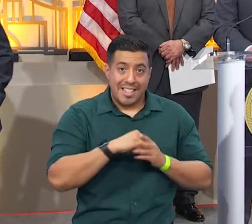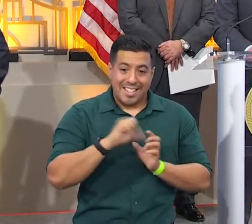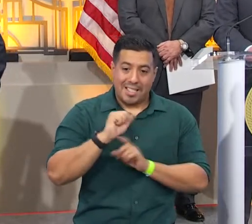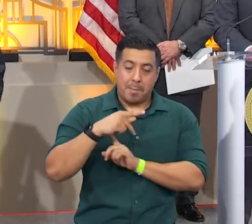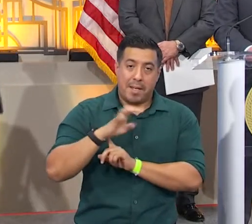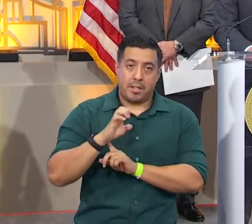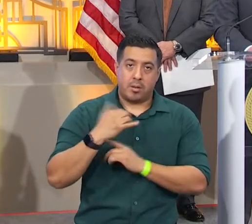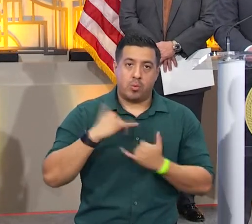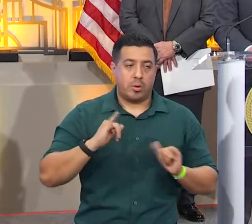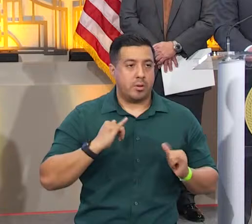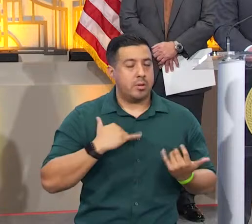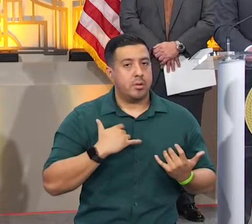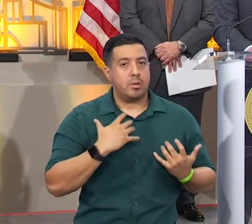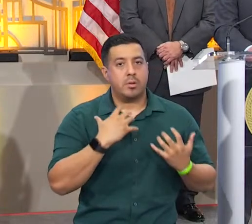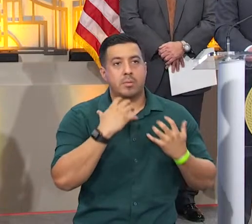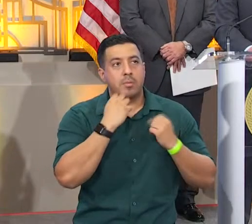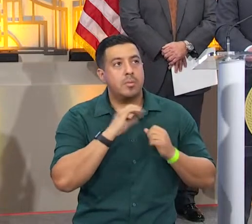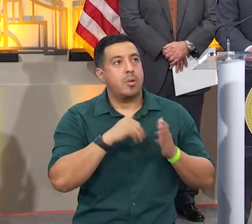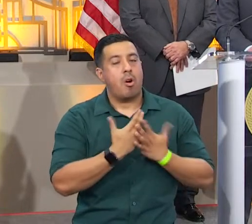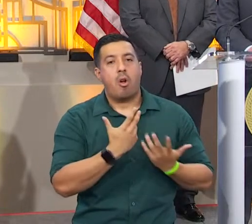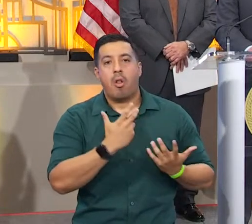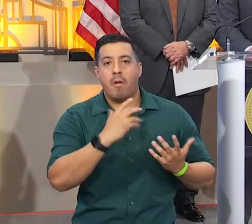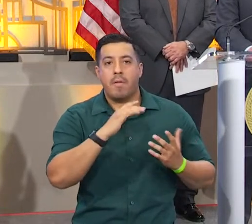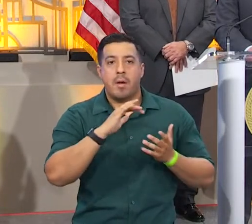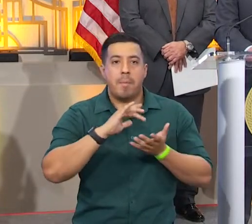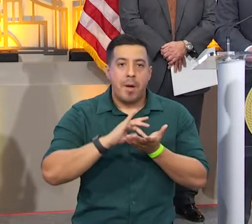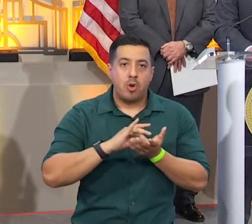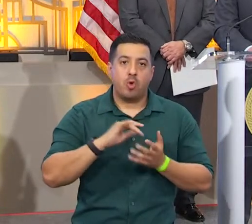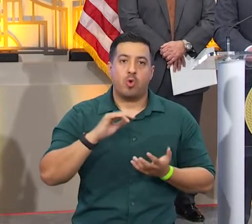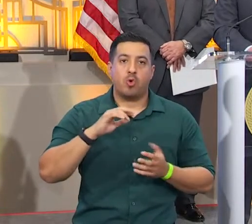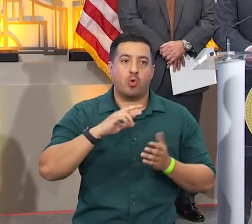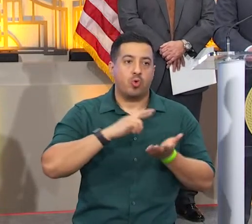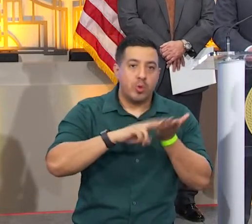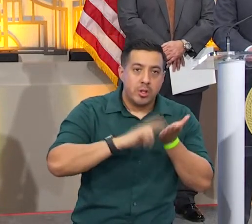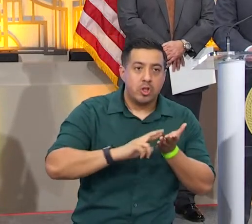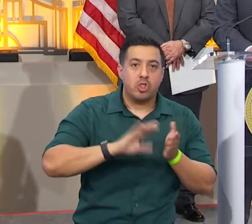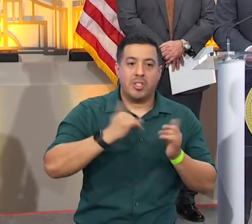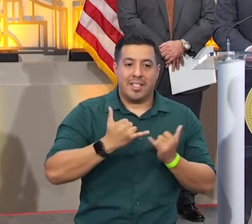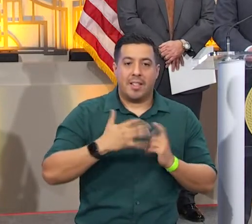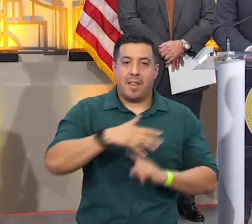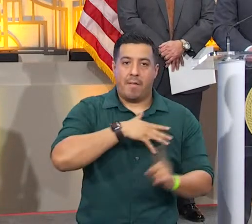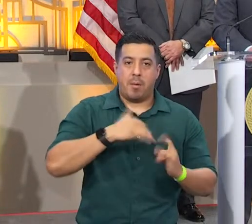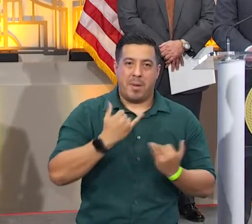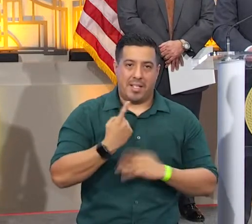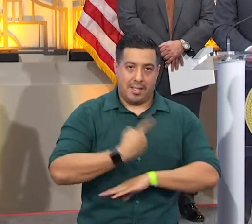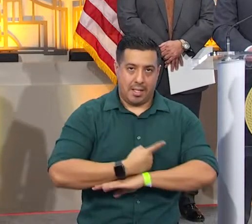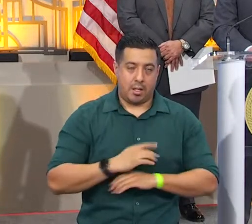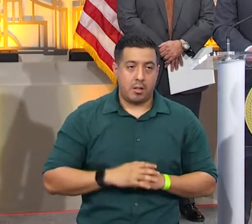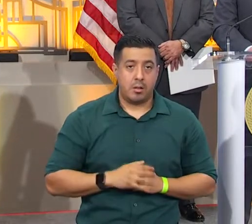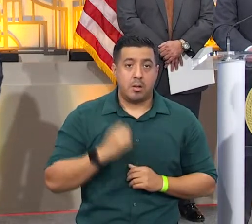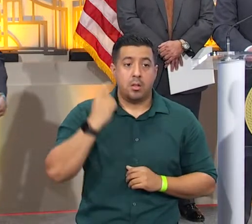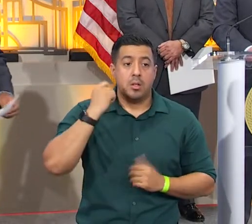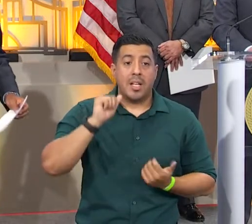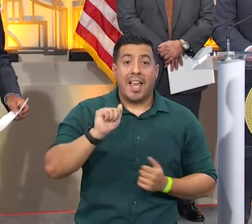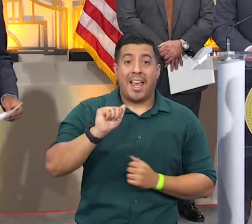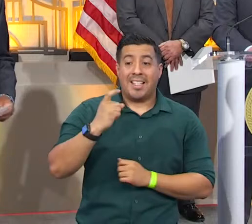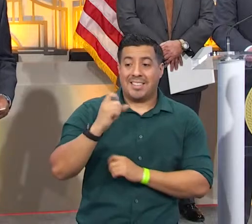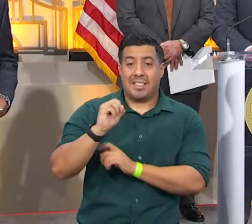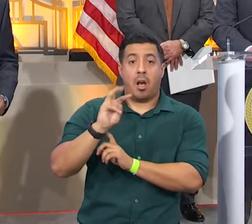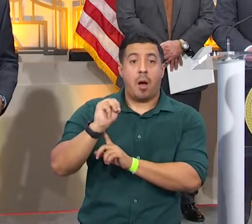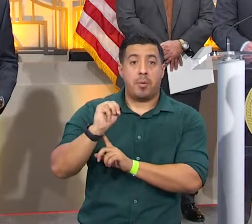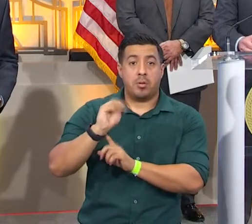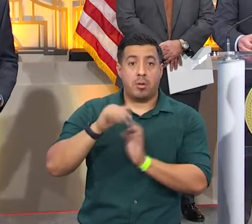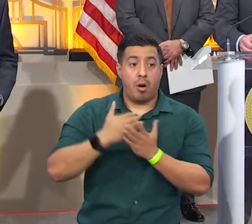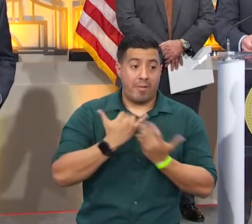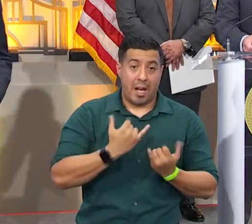and we still marvel at all the great medical research that is being conducted in zero-G environment today. Axiom Space is now taking all those